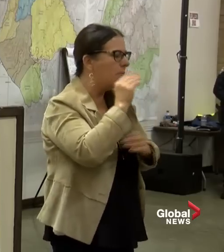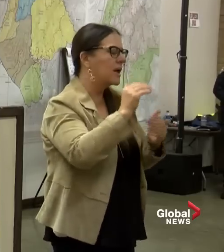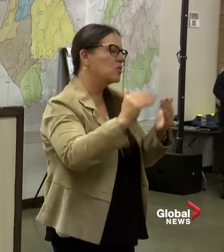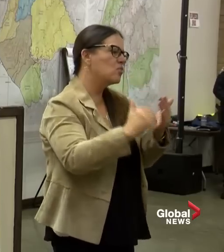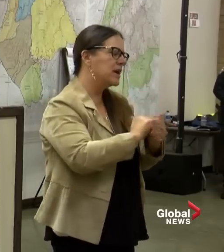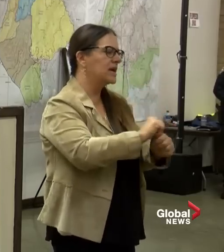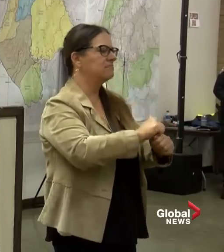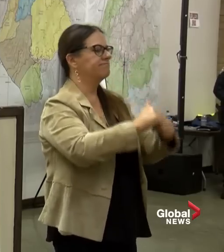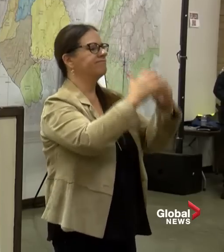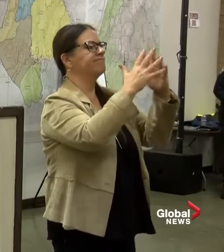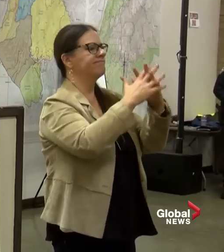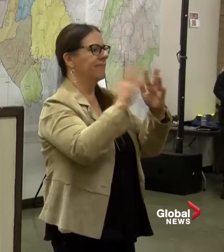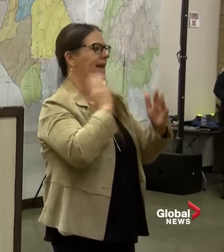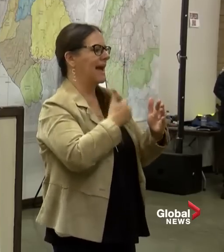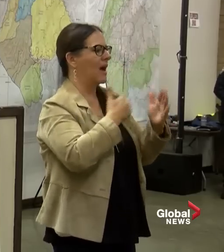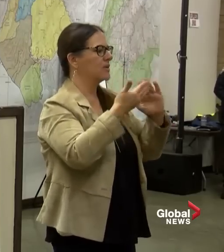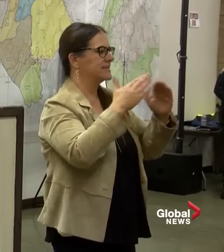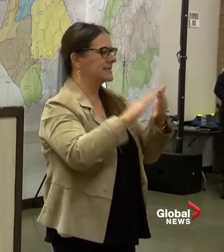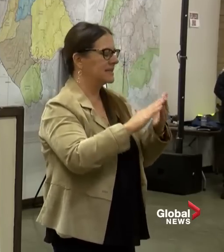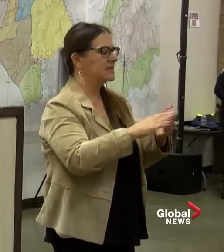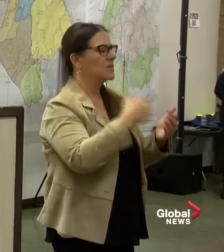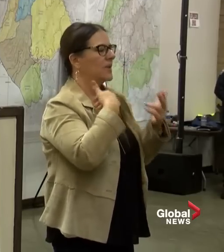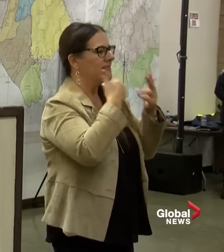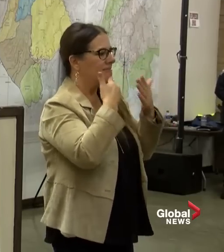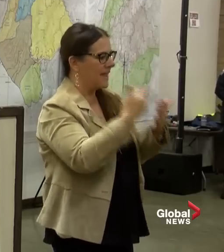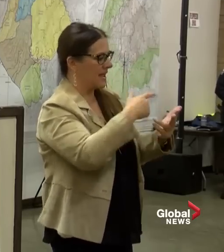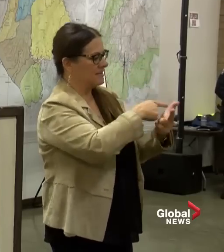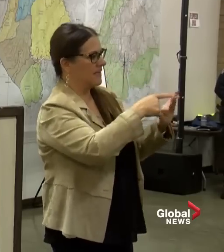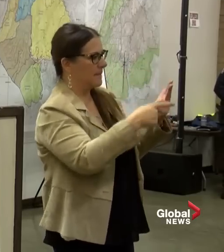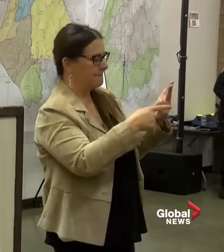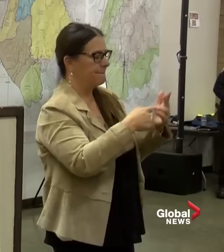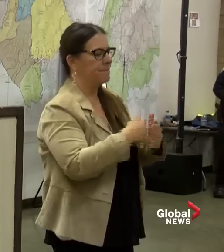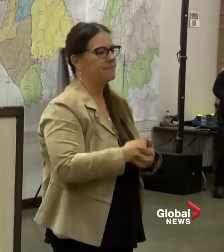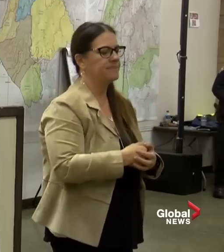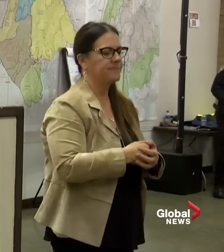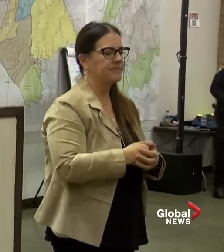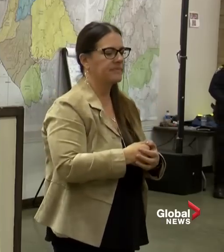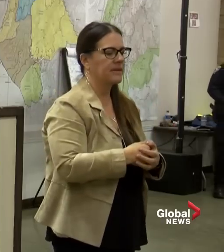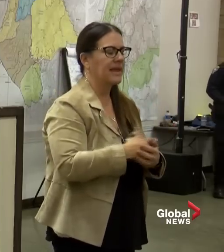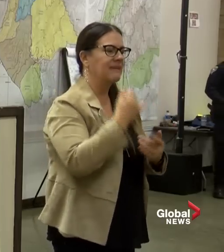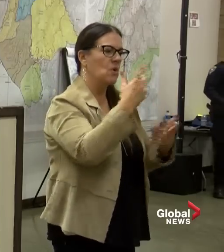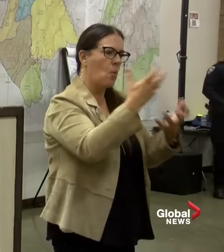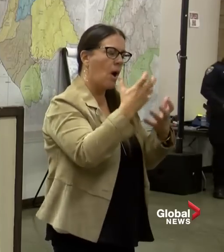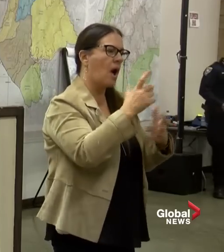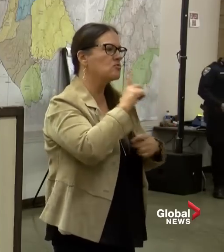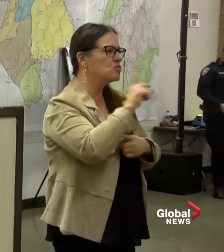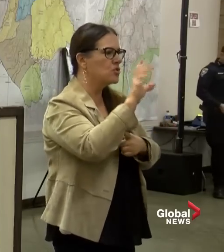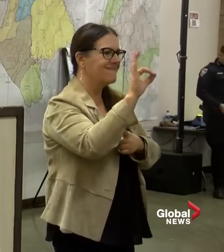communities. So thank you very much for that. Again, to get factual, up-to-date information, please go